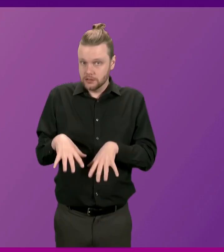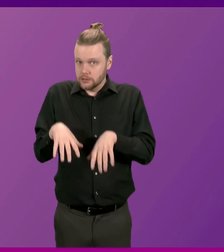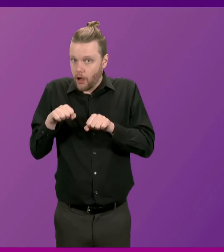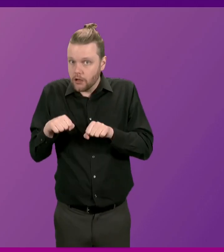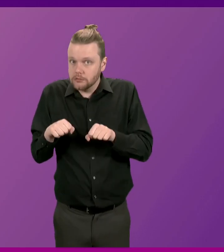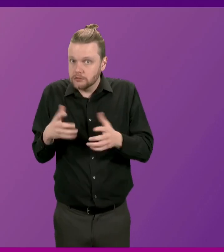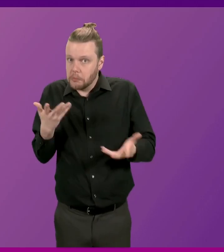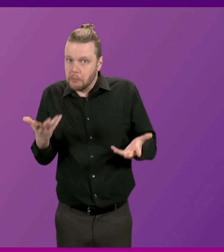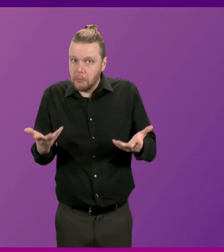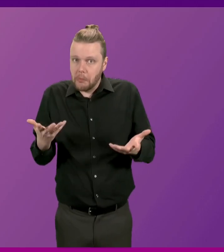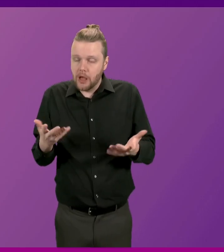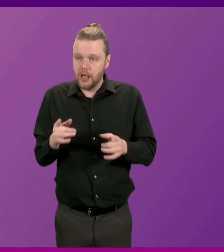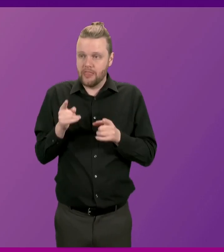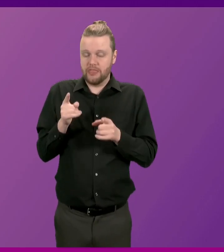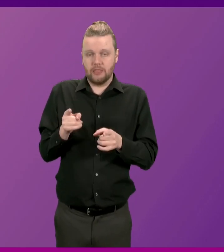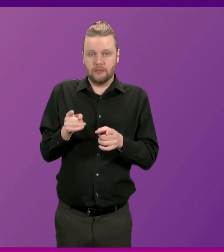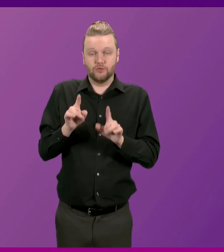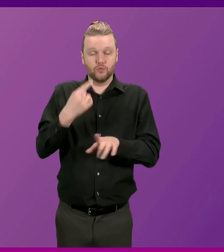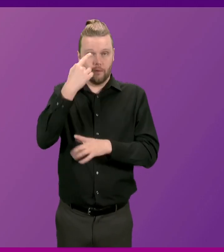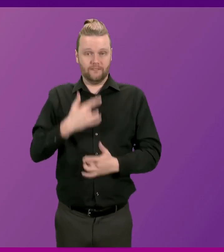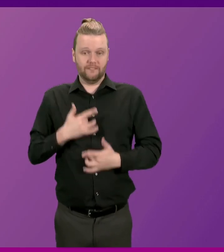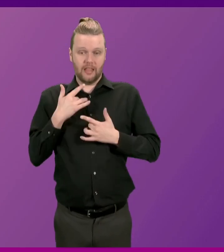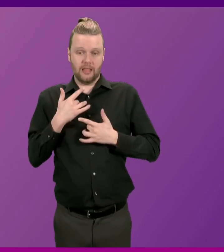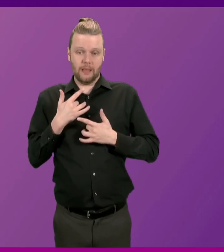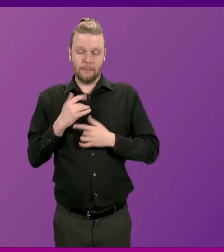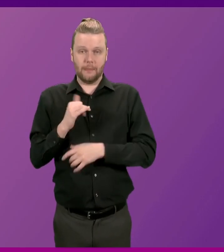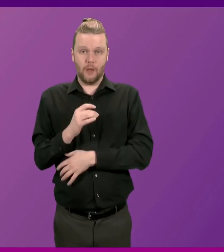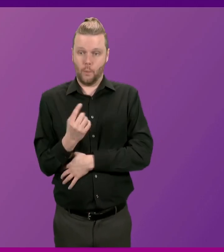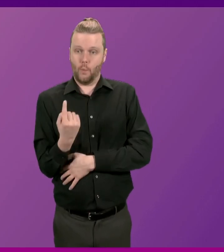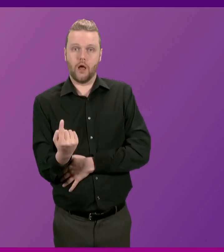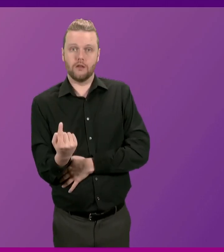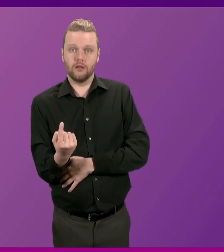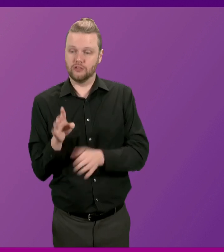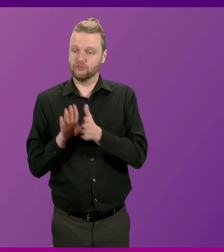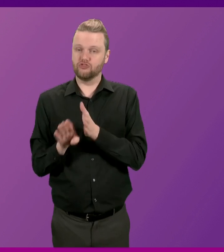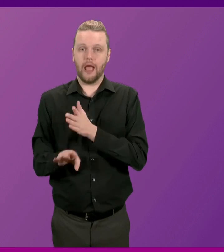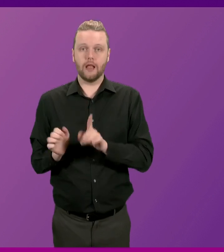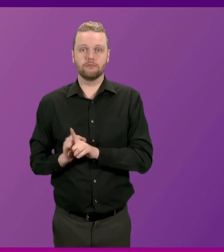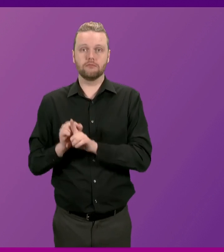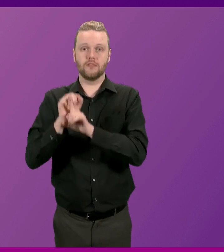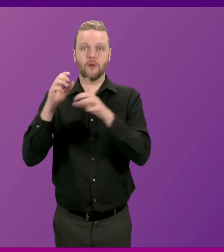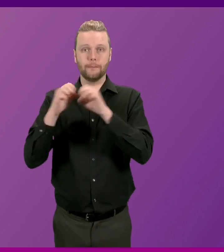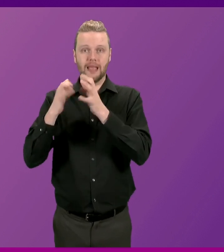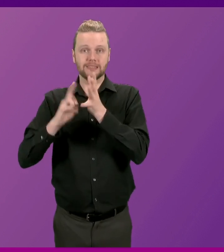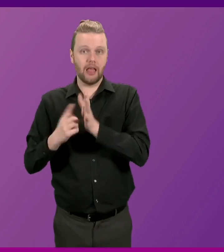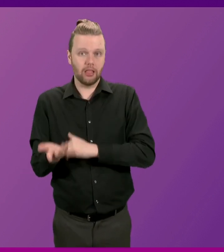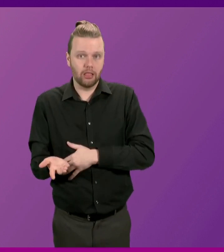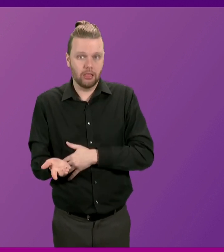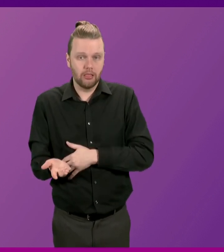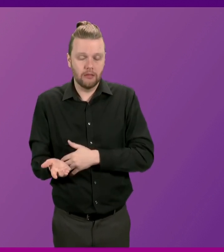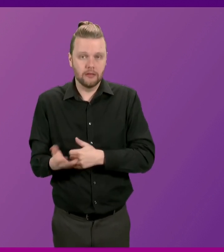it be one of your thoughts to have one of those, at least one, trained up in BSL?